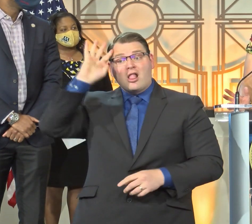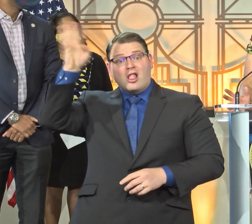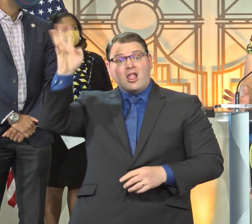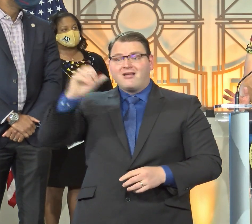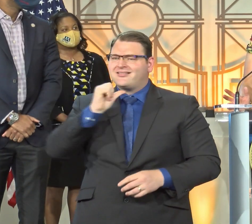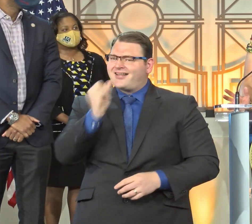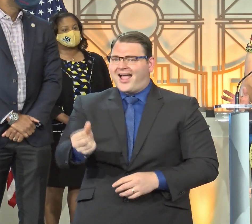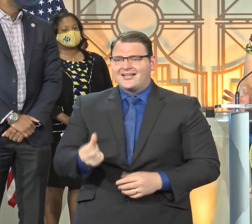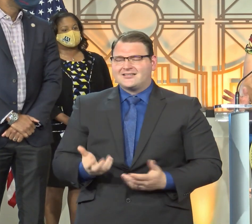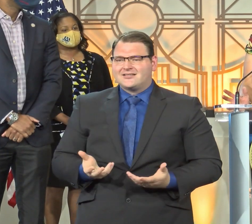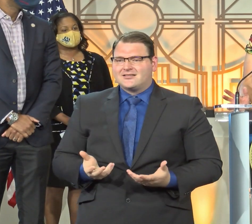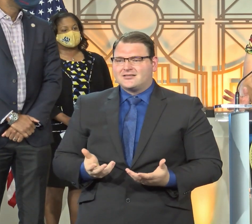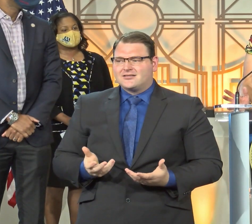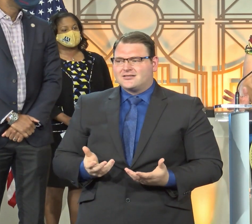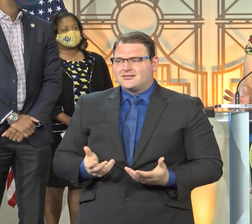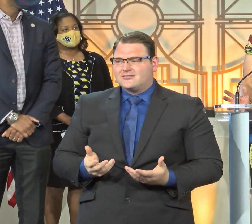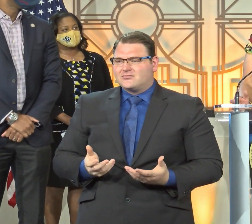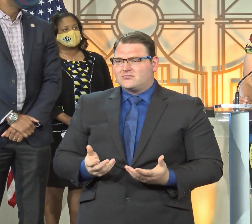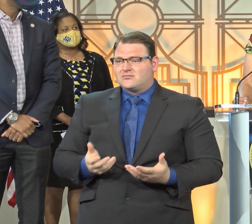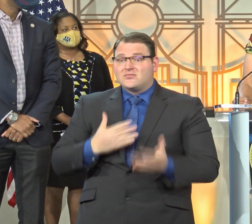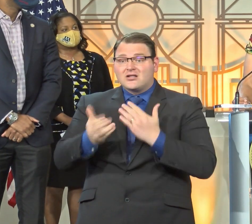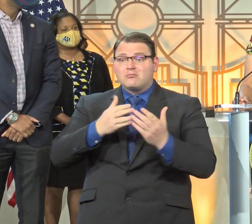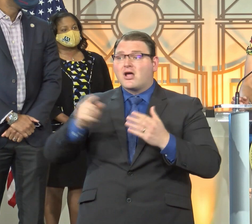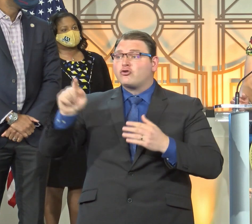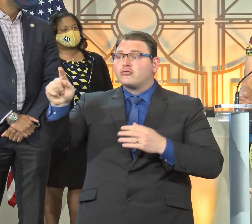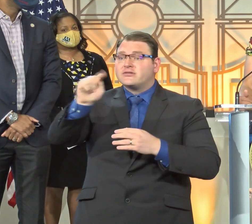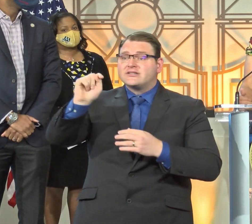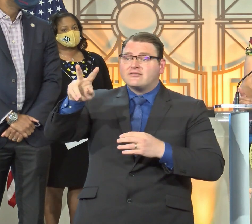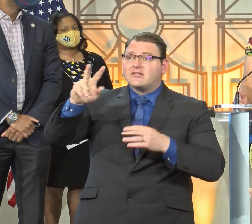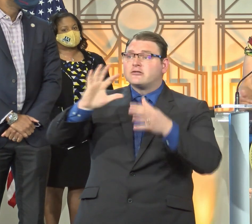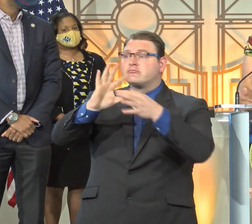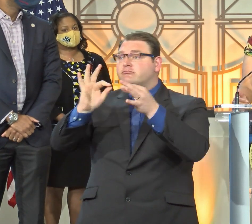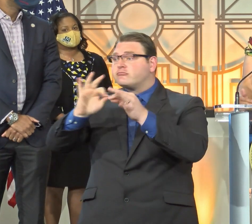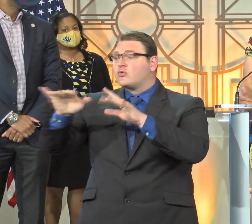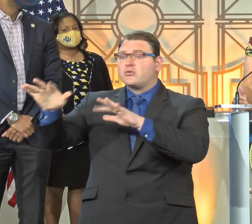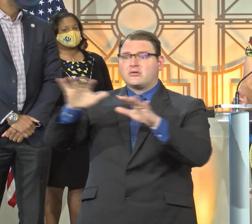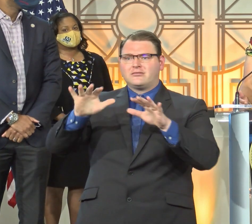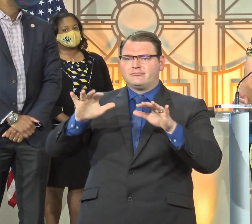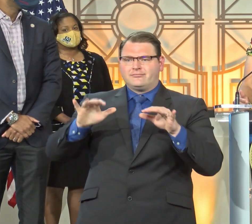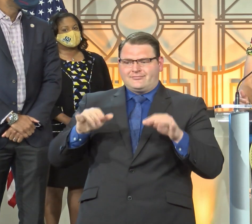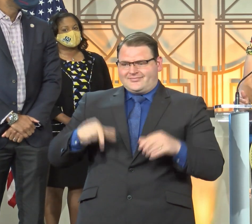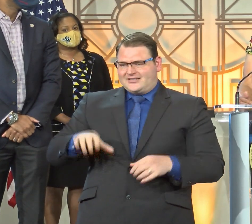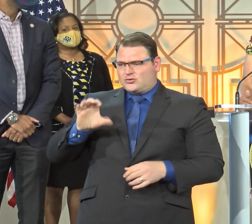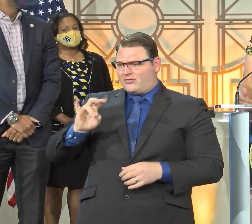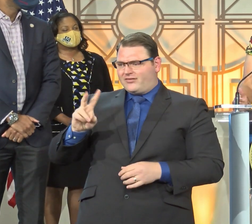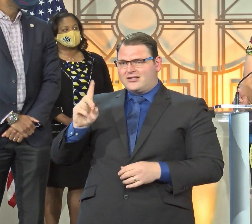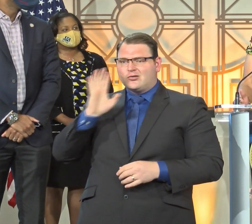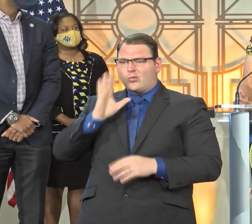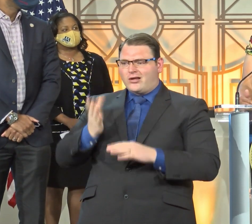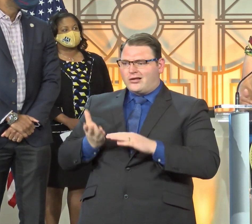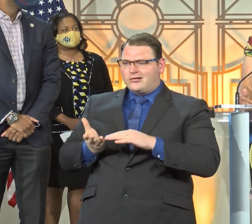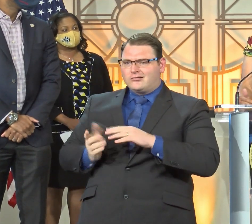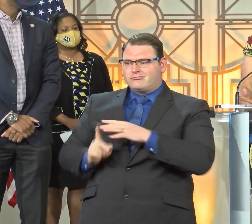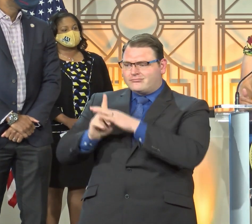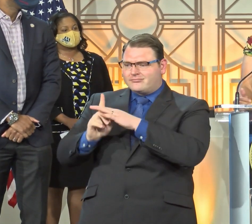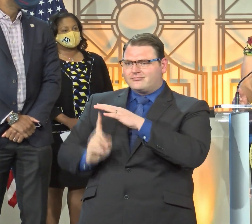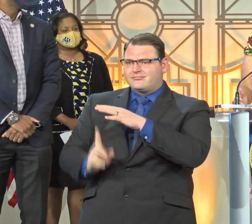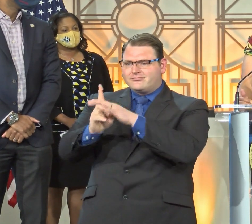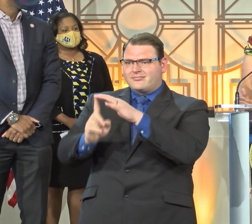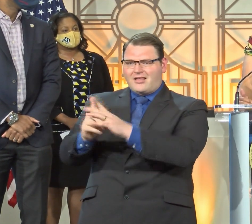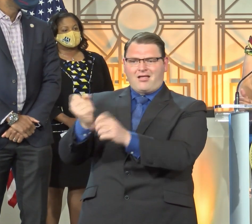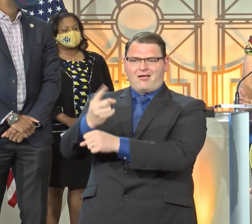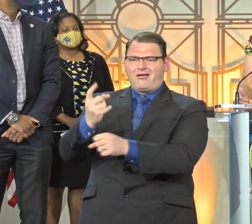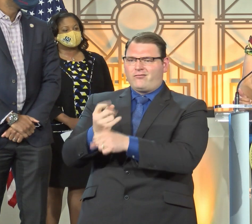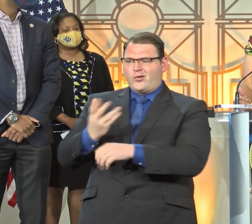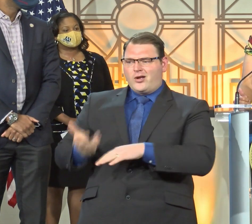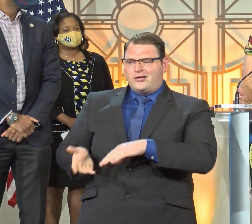it's here to stay, with or without a vaccine. It's just like the flu virus. It's going to come back year after year, maybe different strands or